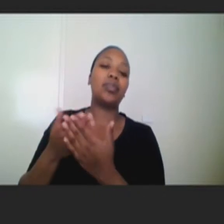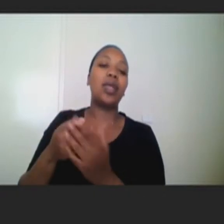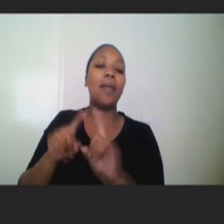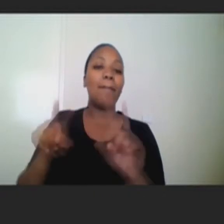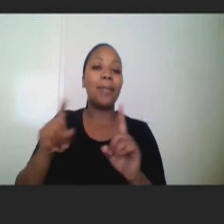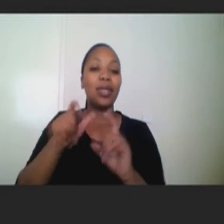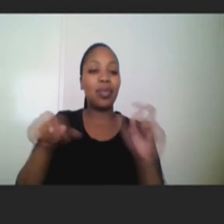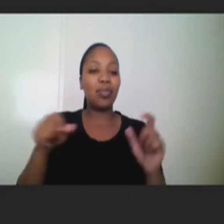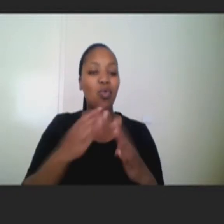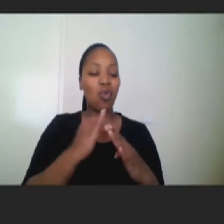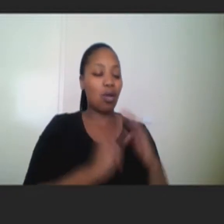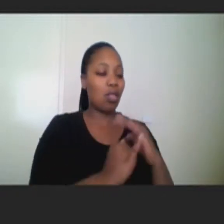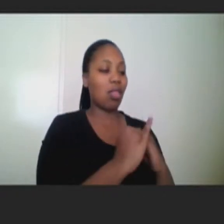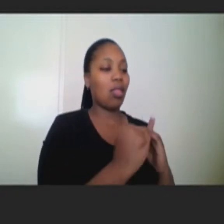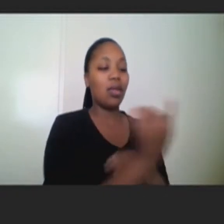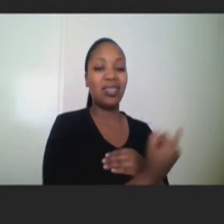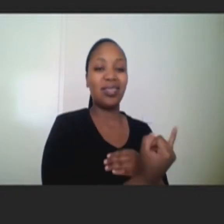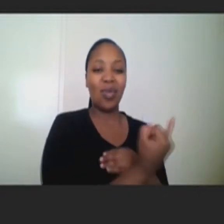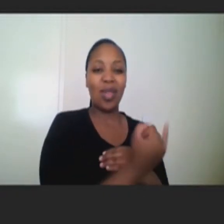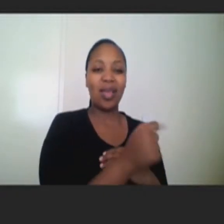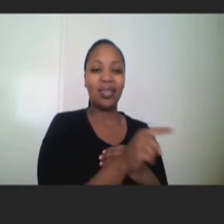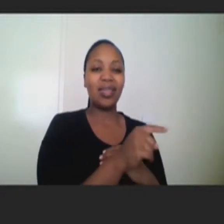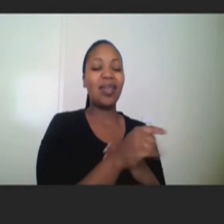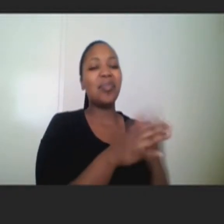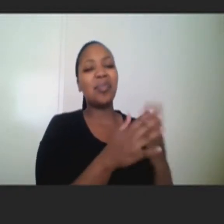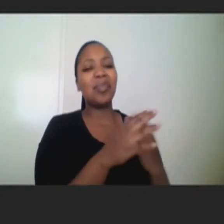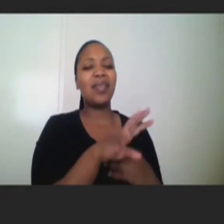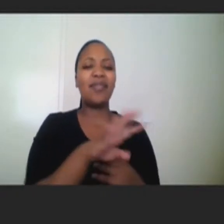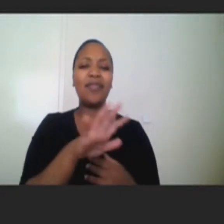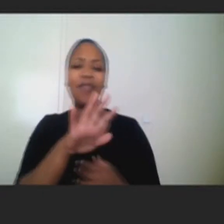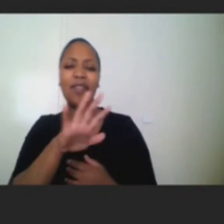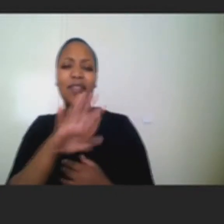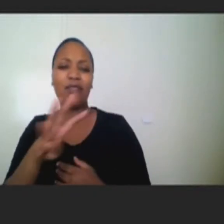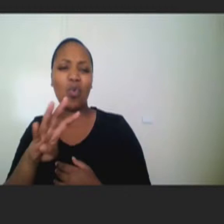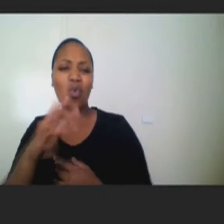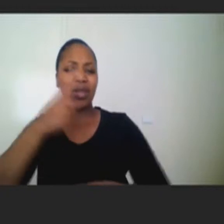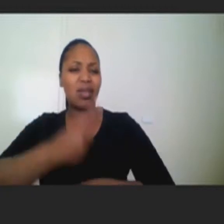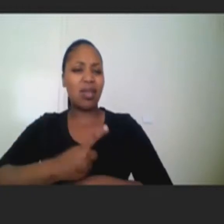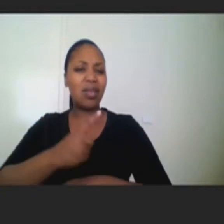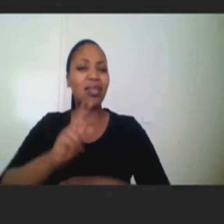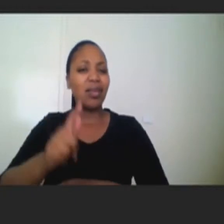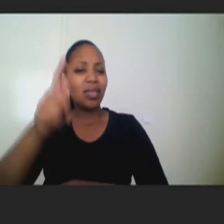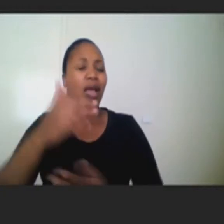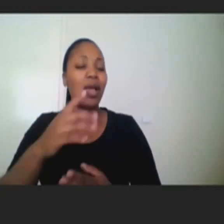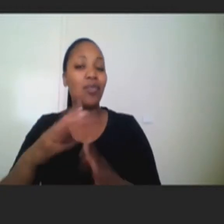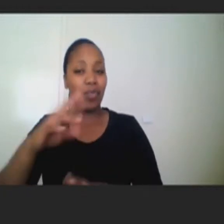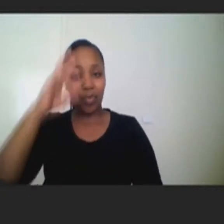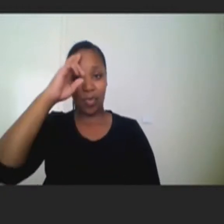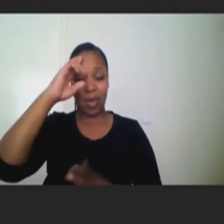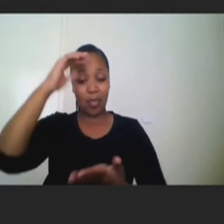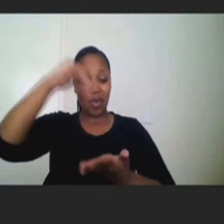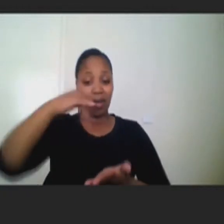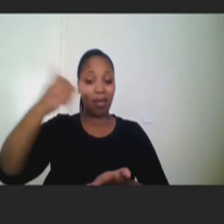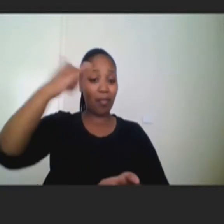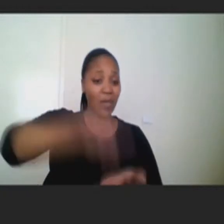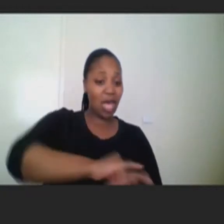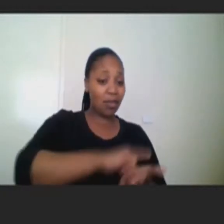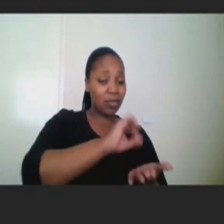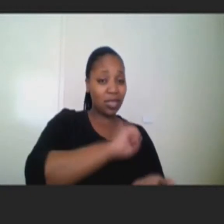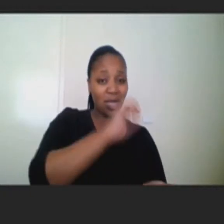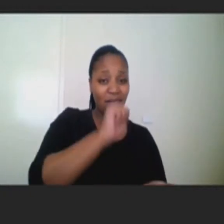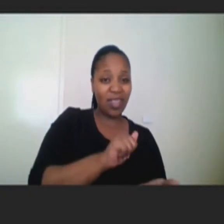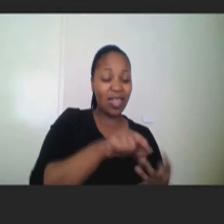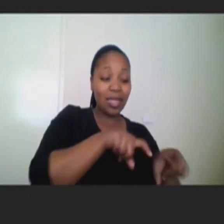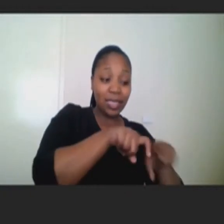and they are negative 3 to 4 days later. Remember, they were tested as they arrived and they had a 72-hour frisk from the